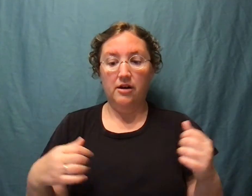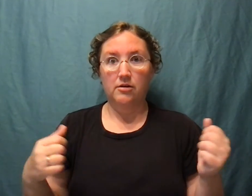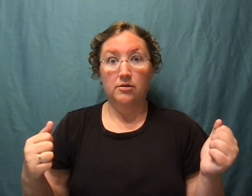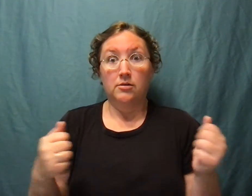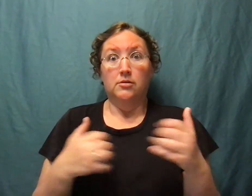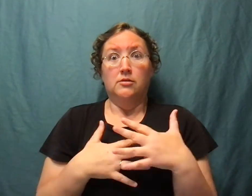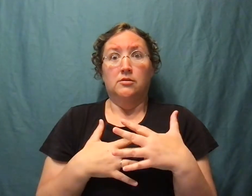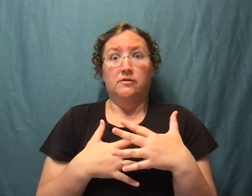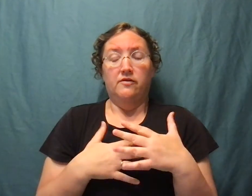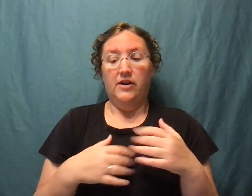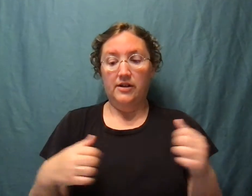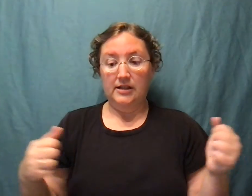Scared, very scared,